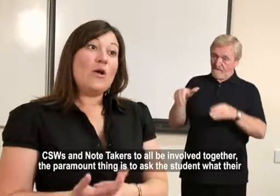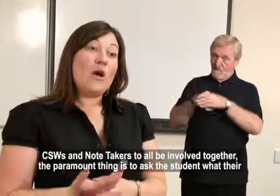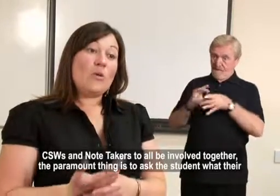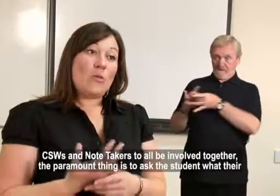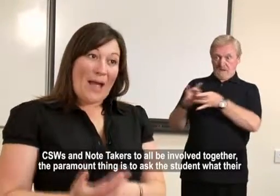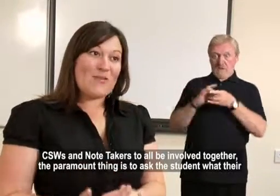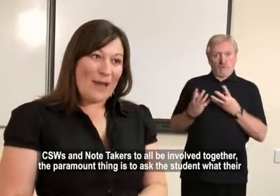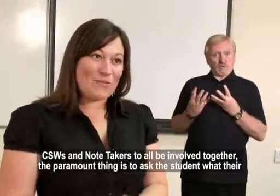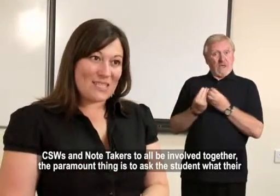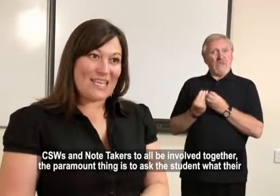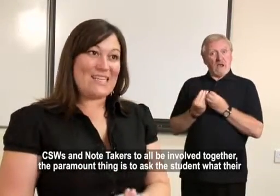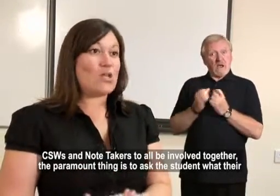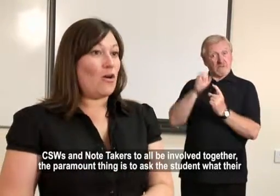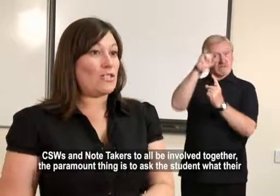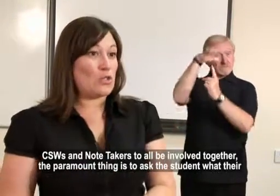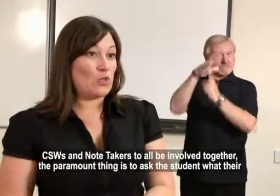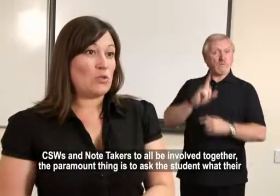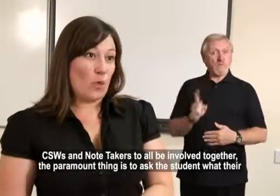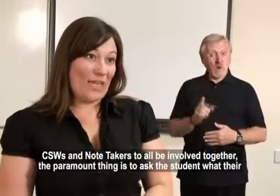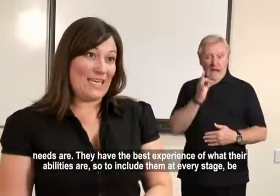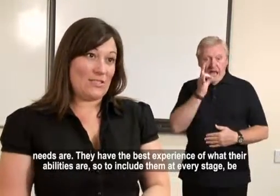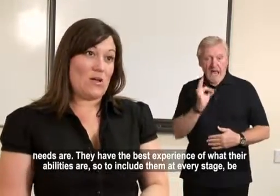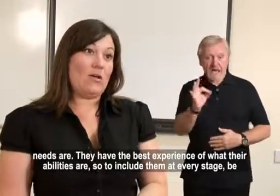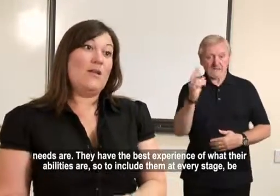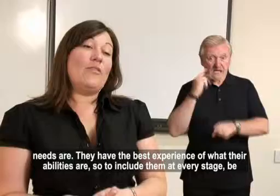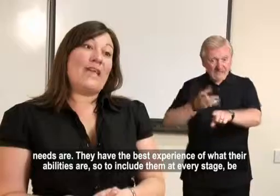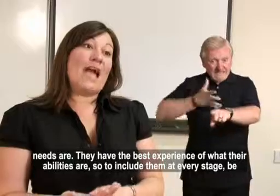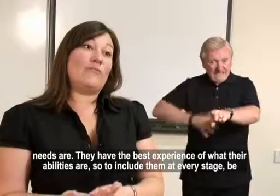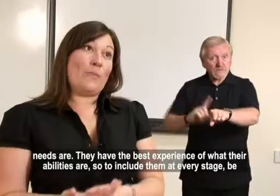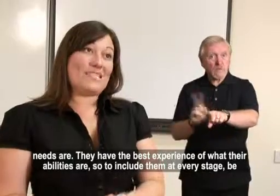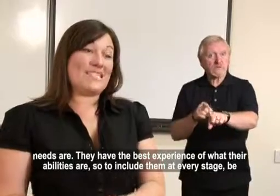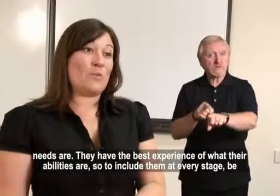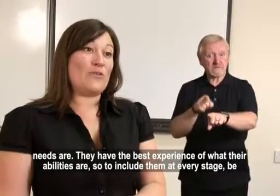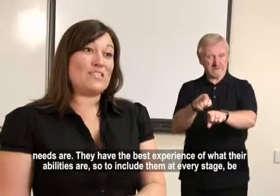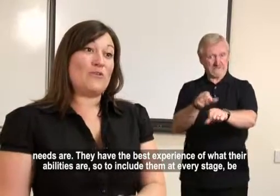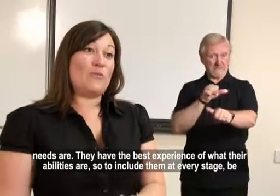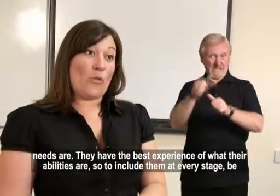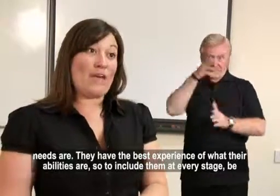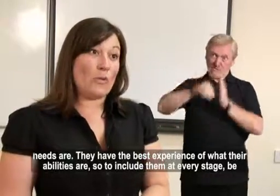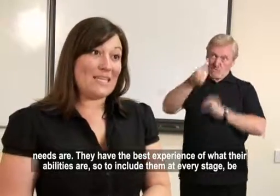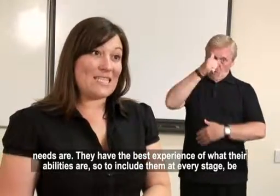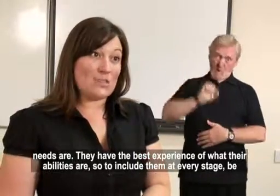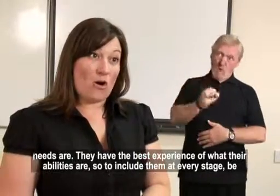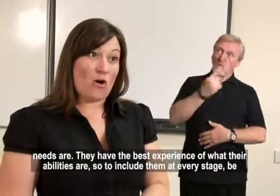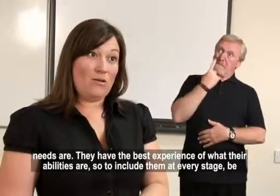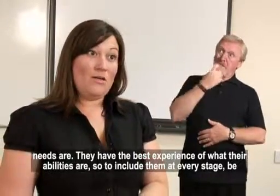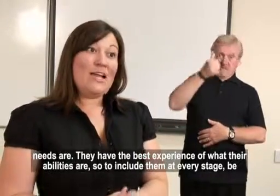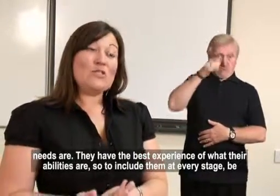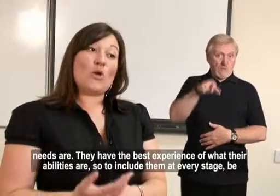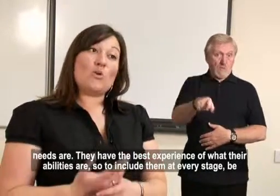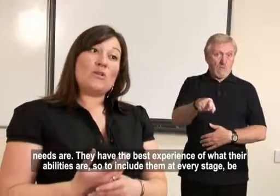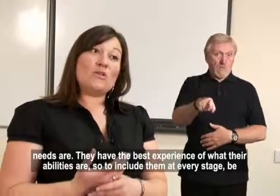together, the paramount thing is to ask the student what their needs are. They have the best experience of what their abilities